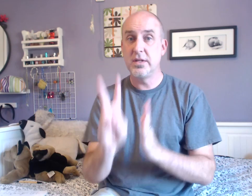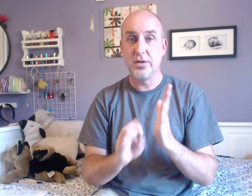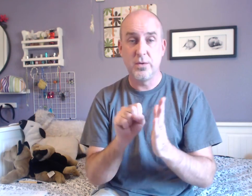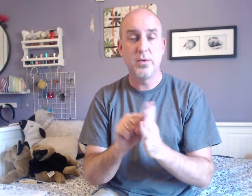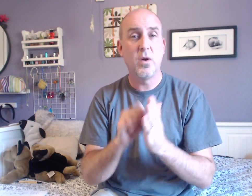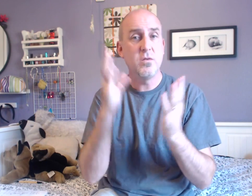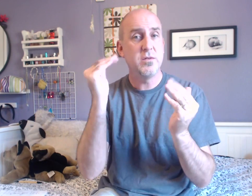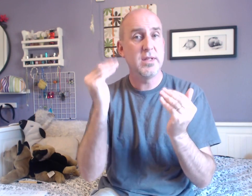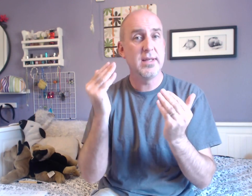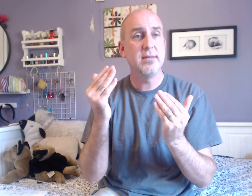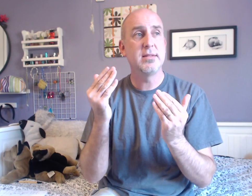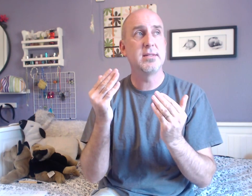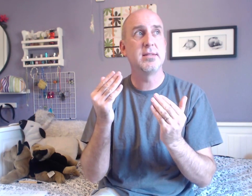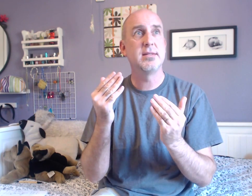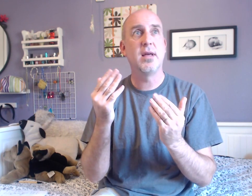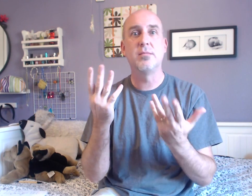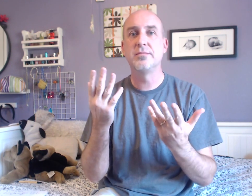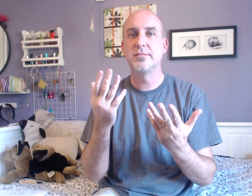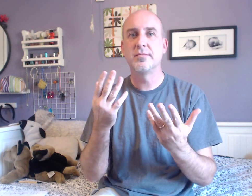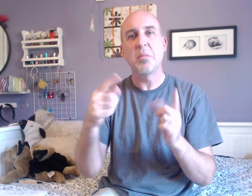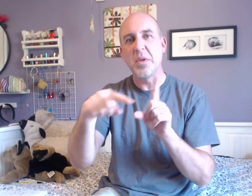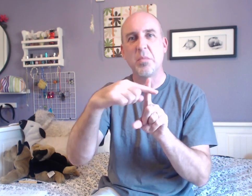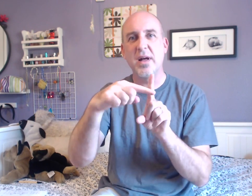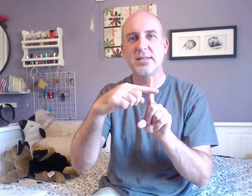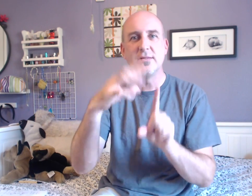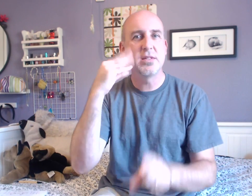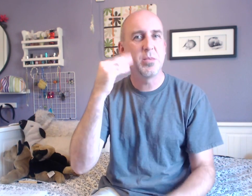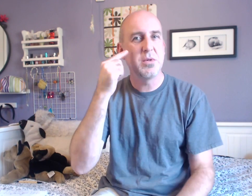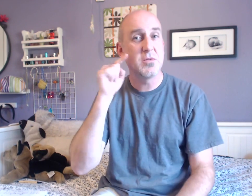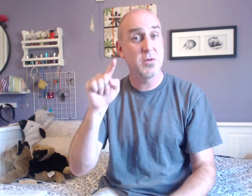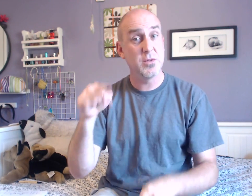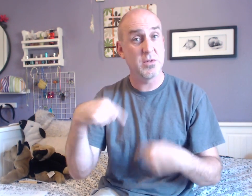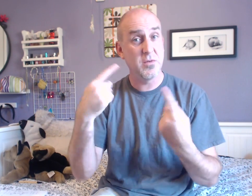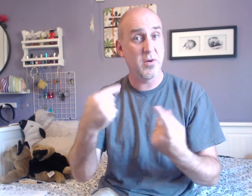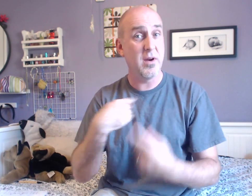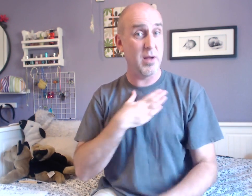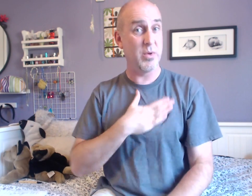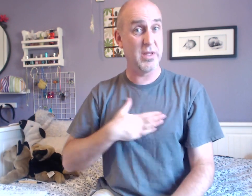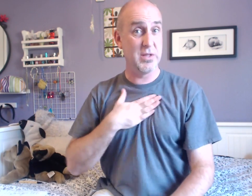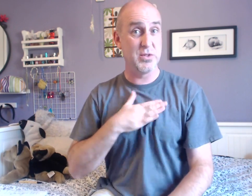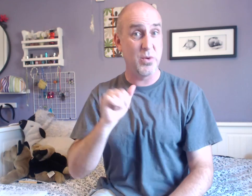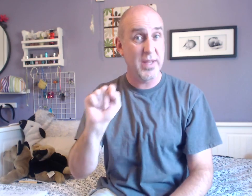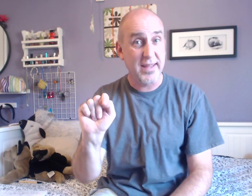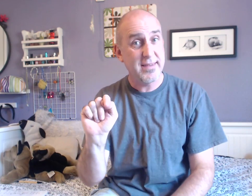video. Hopefully this has been a positive experience for you so far. I'm really enjoying it,